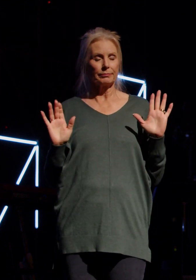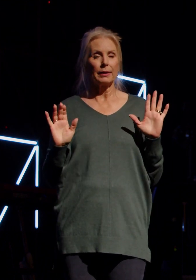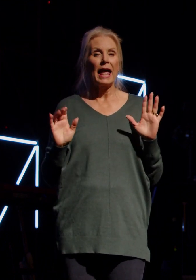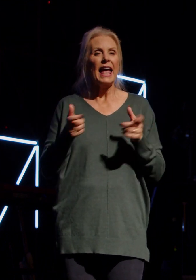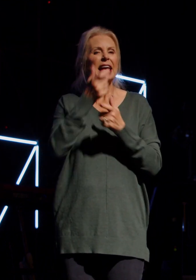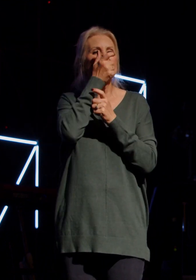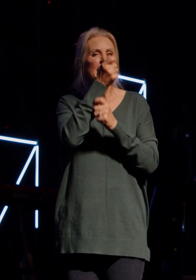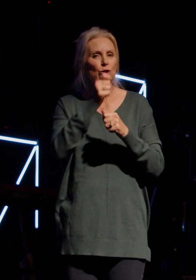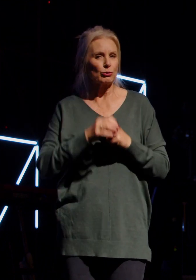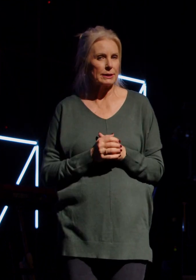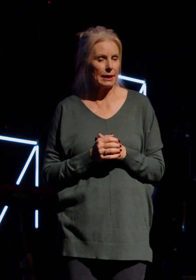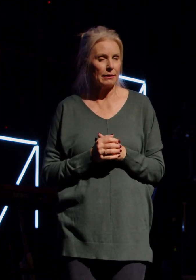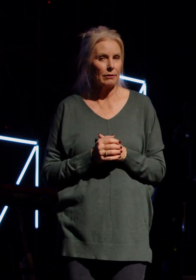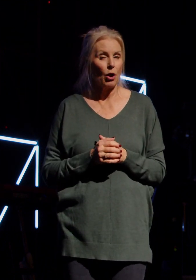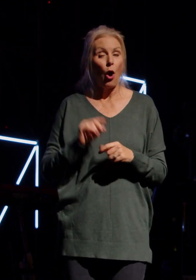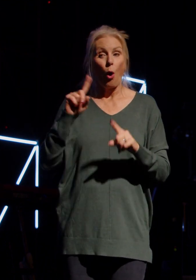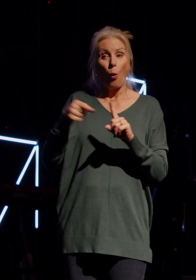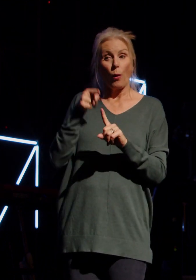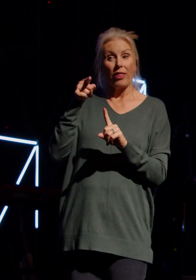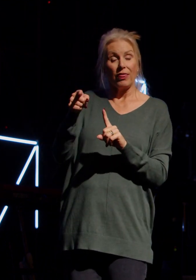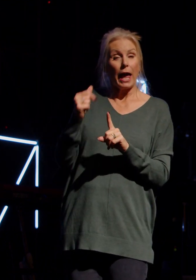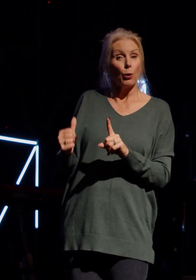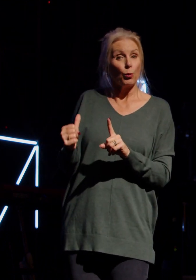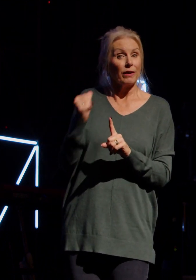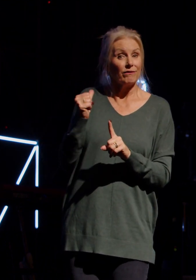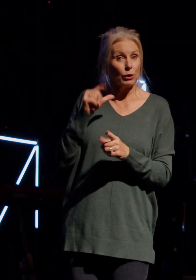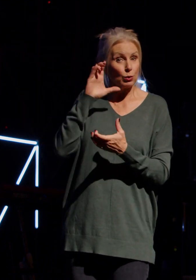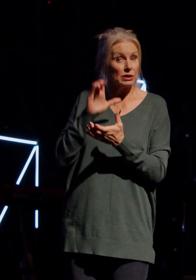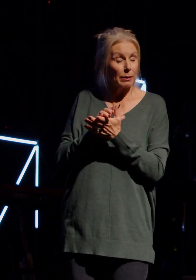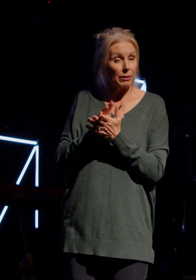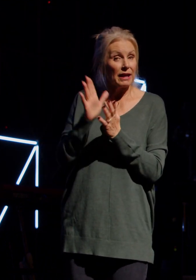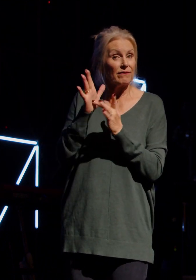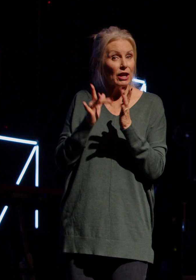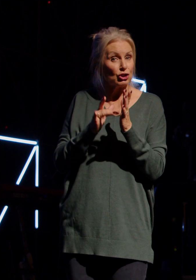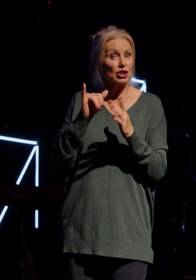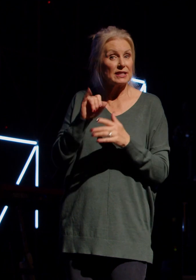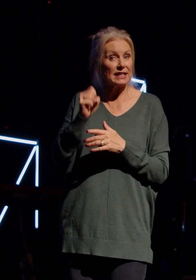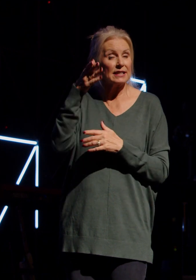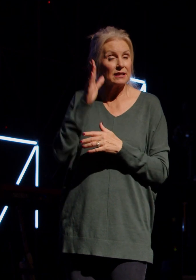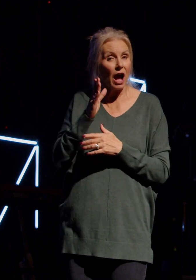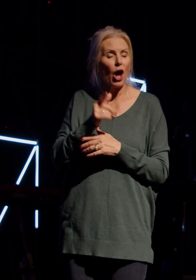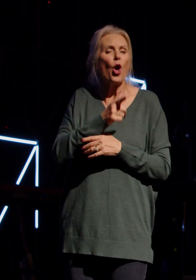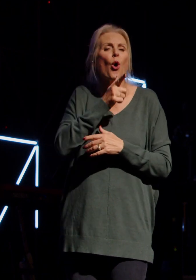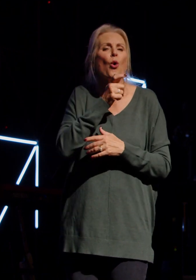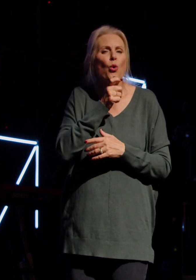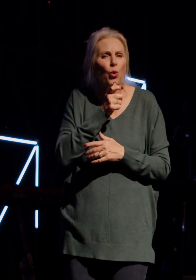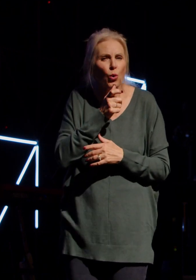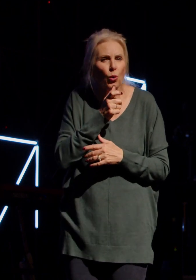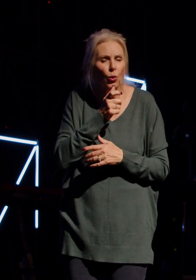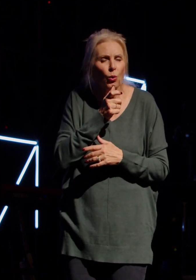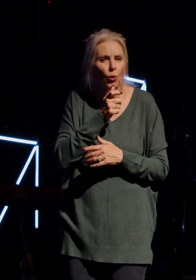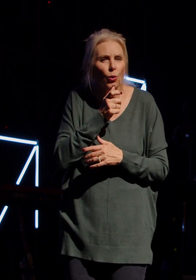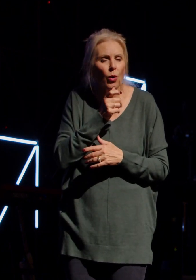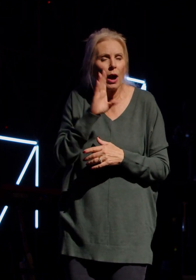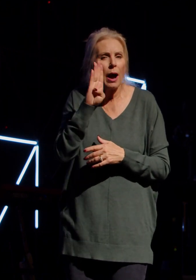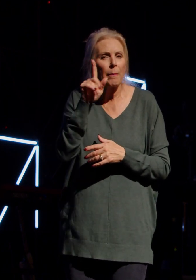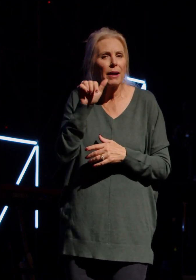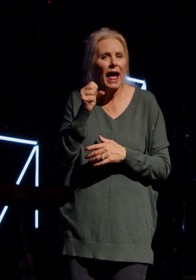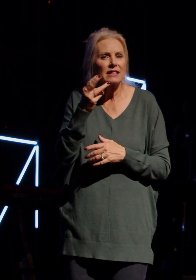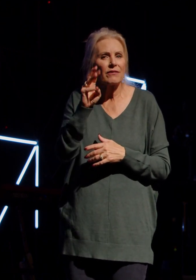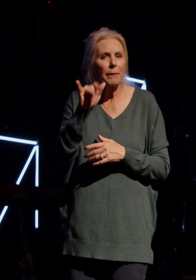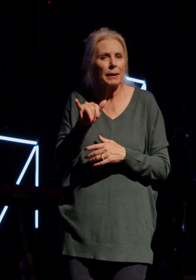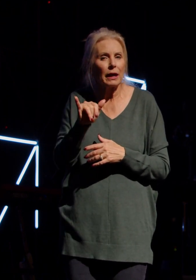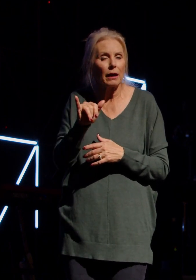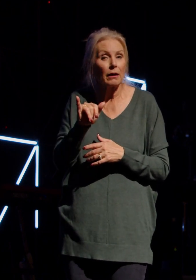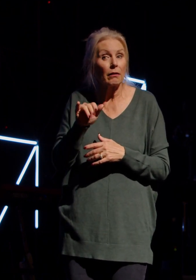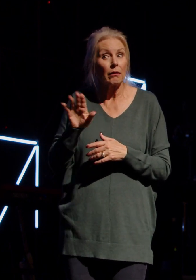interesting? In them refusing to believe that Jesus is God, who's the one who just committed blasphemy? The religious leaders